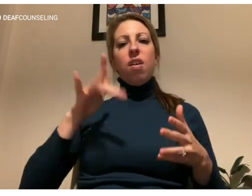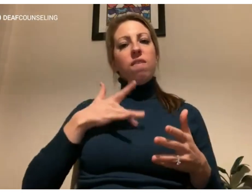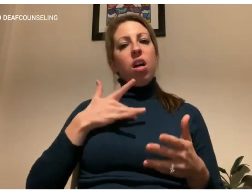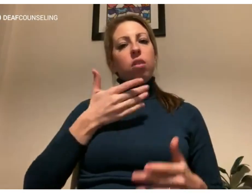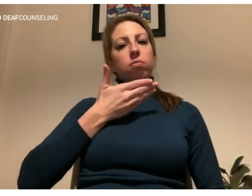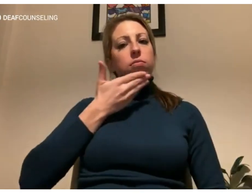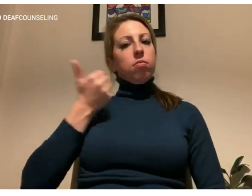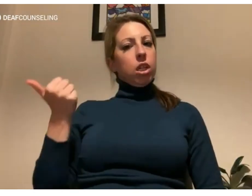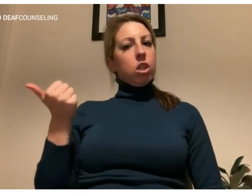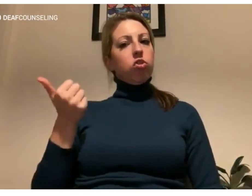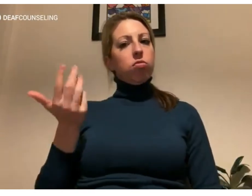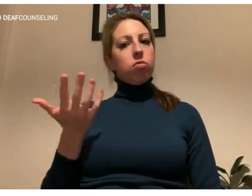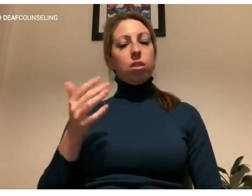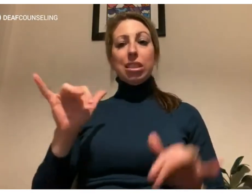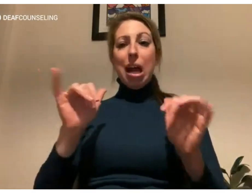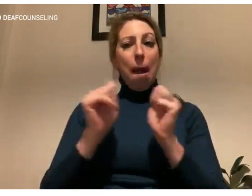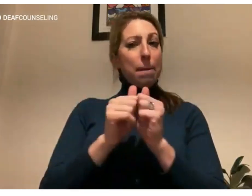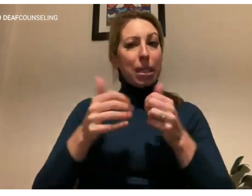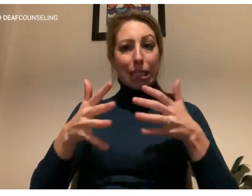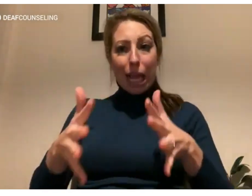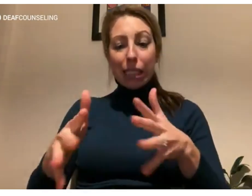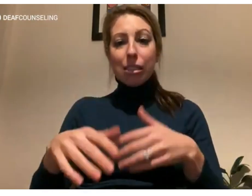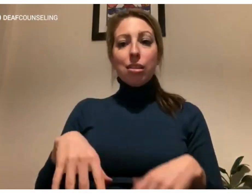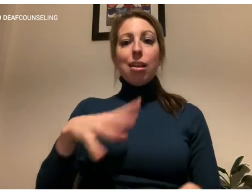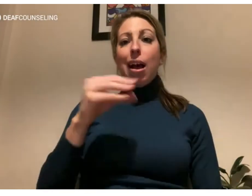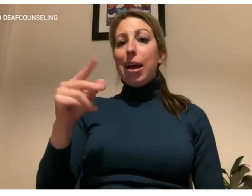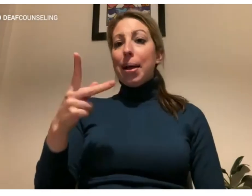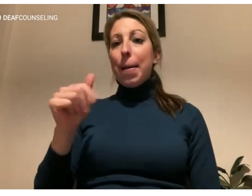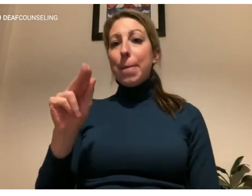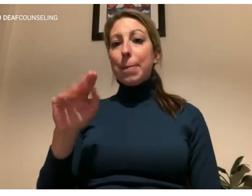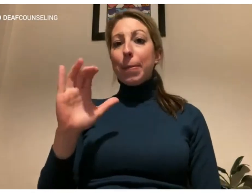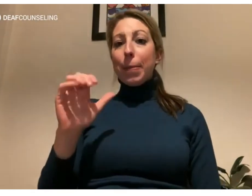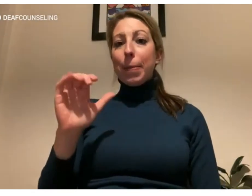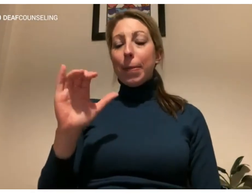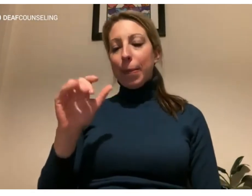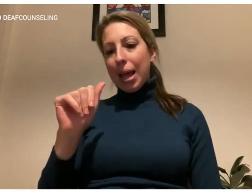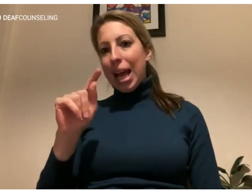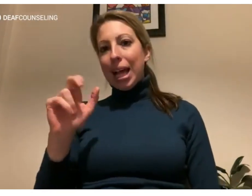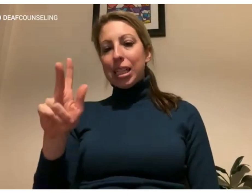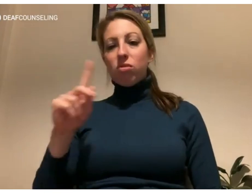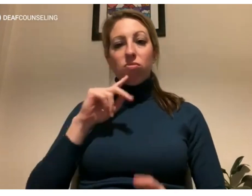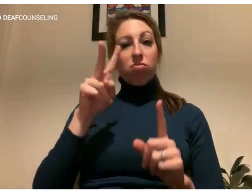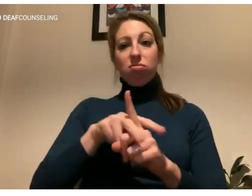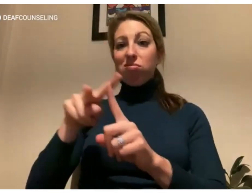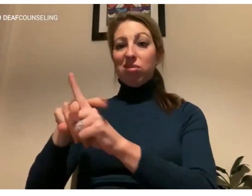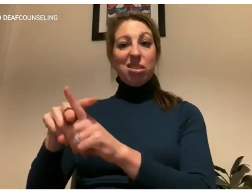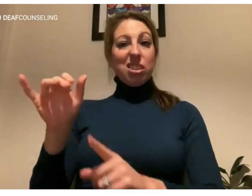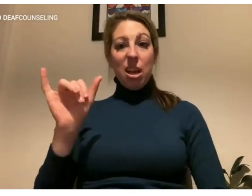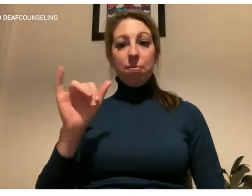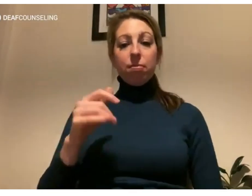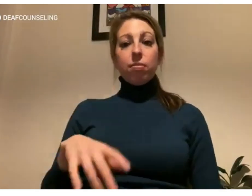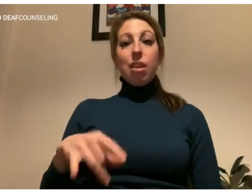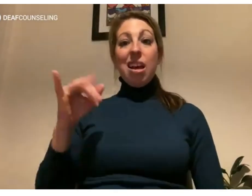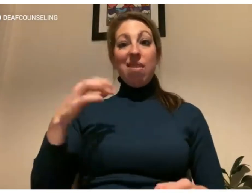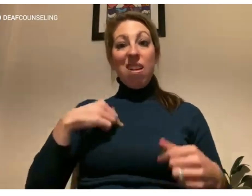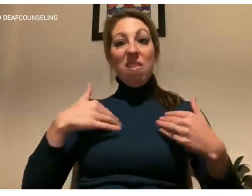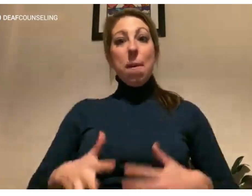I need to accept how I'm feeling better. It's not just about the anxiety and the panic